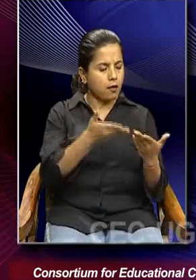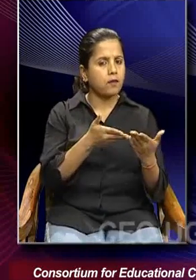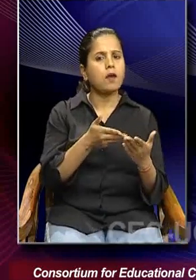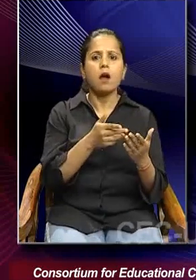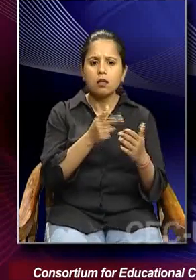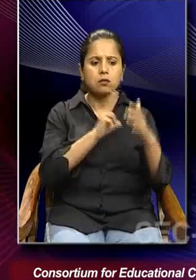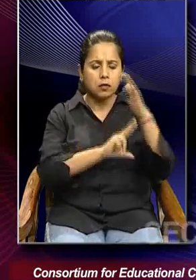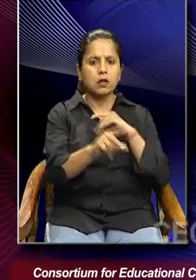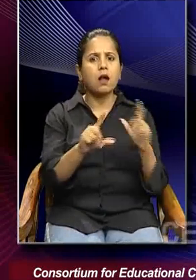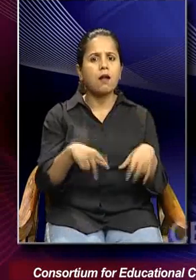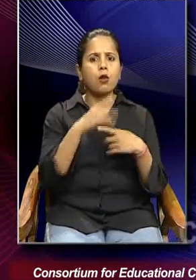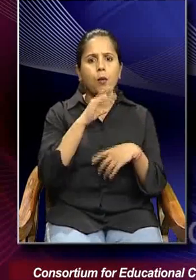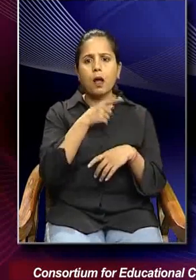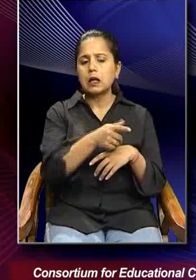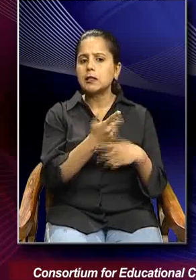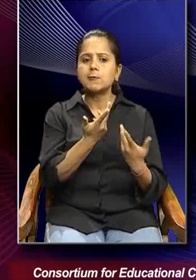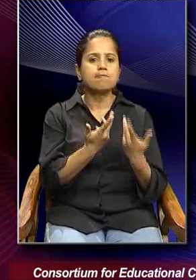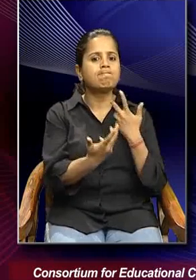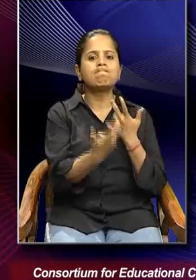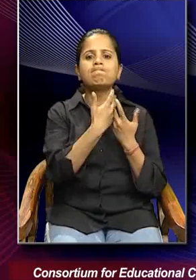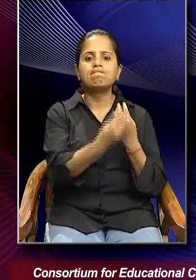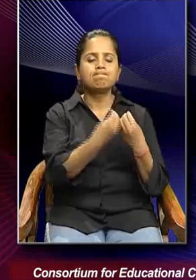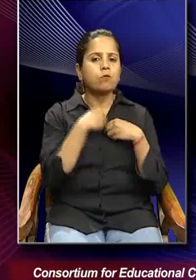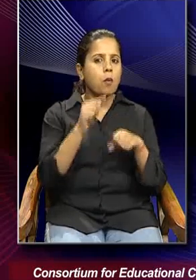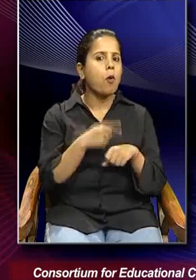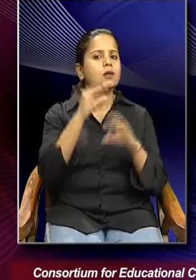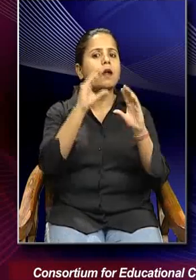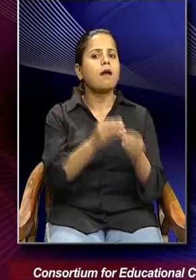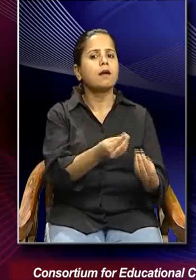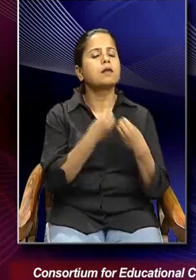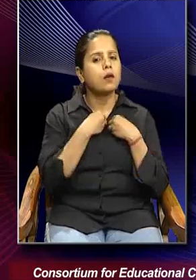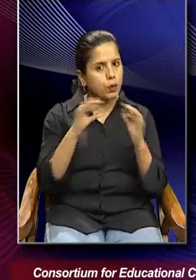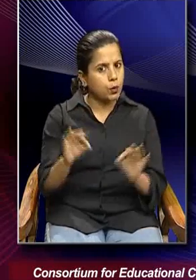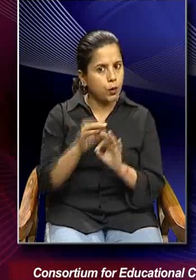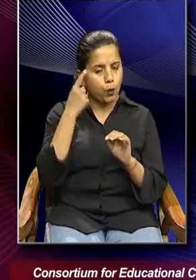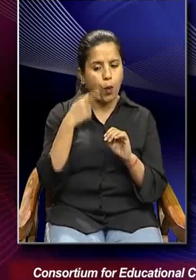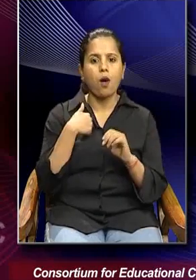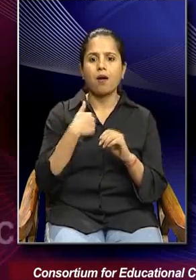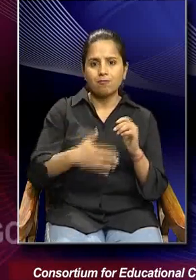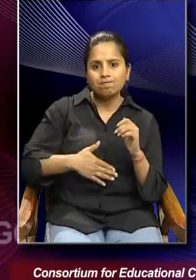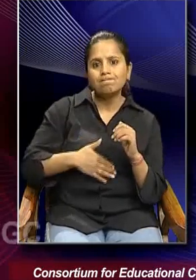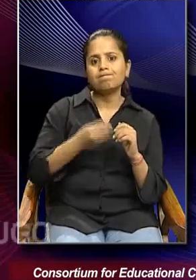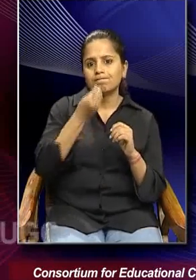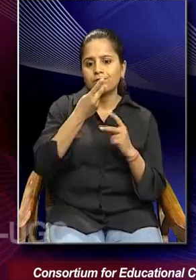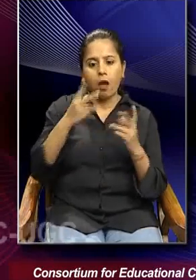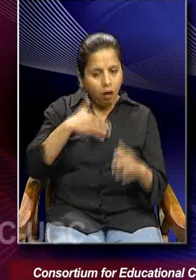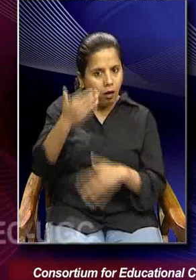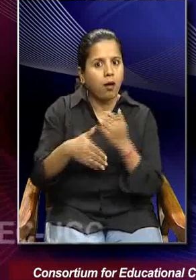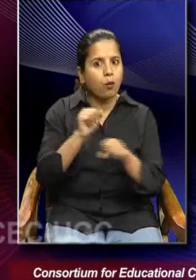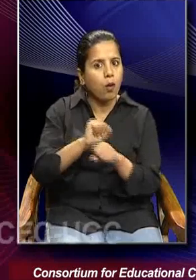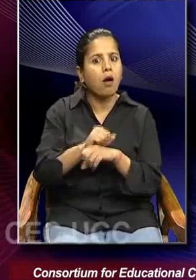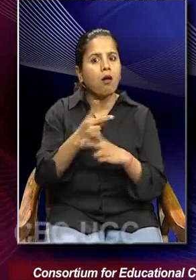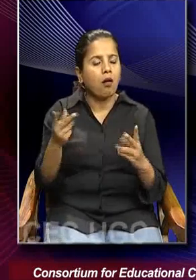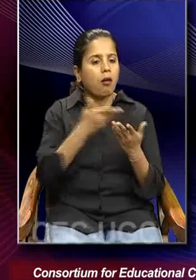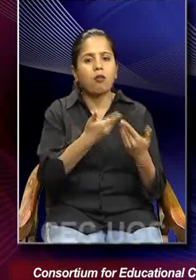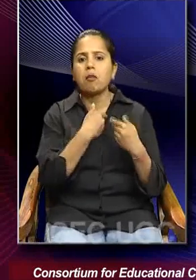life was not able to provide enough opportunities for survival of the population living